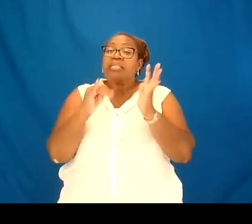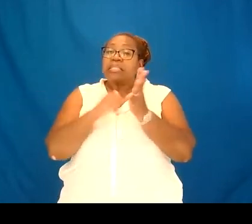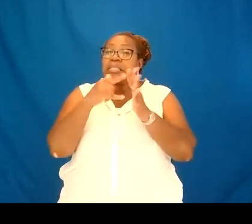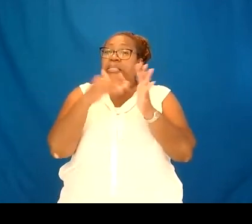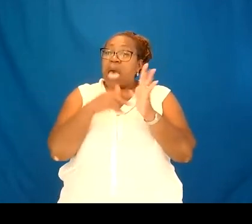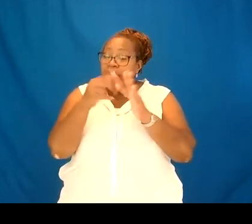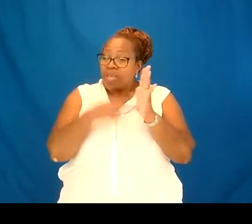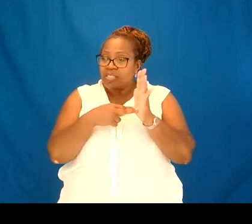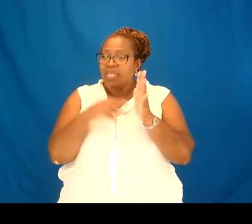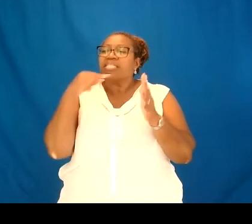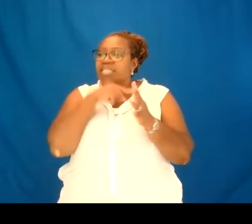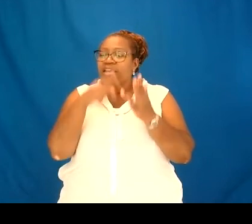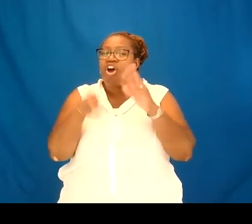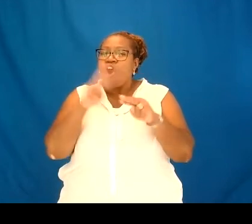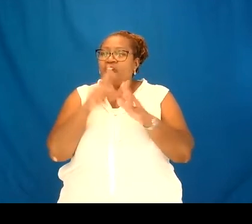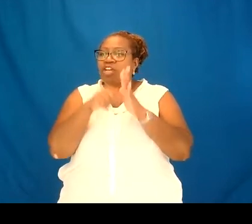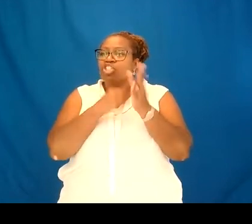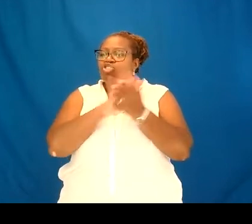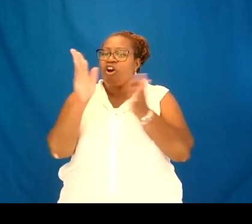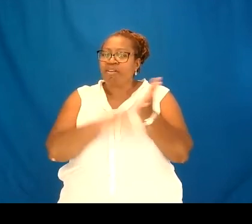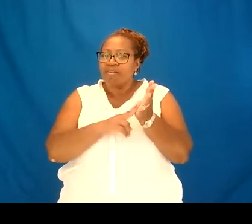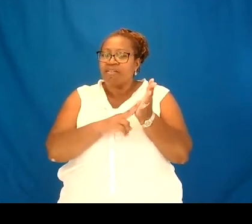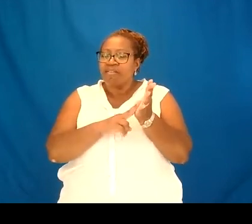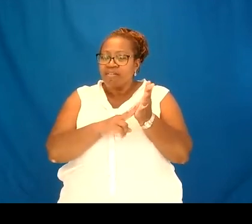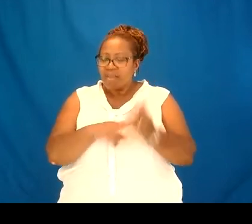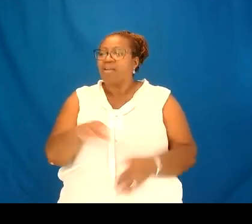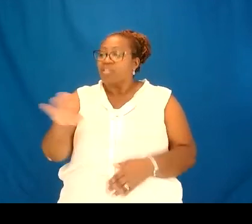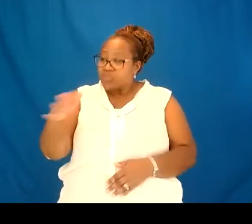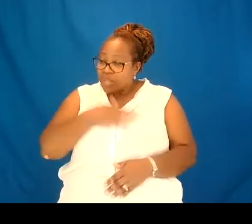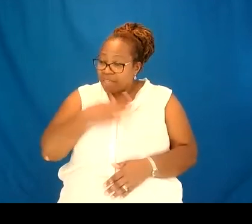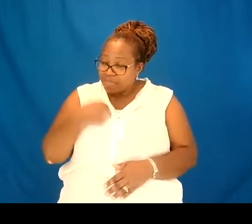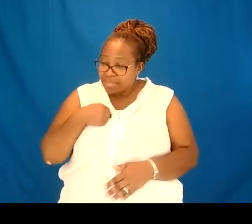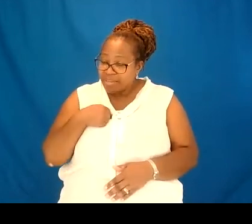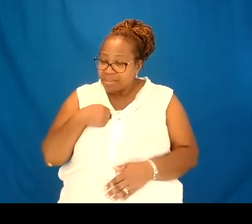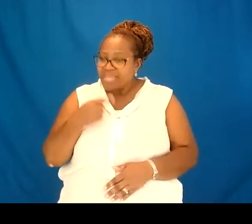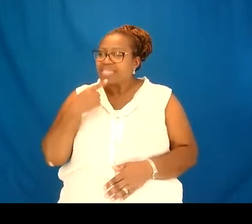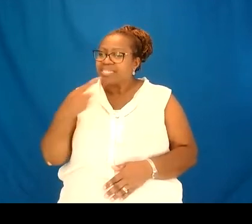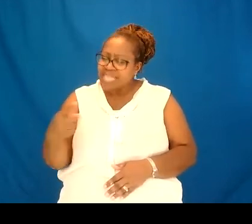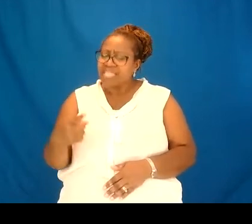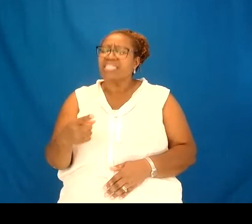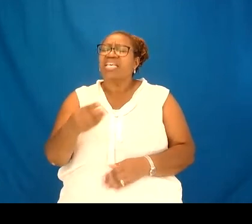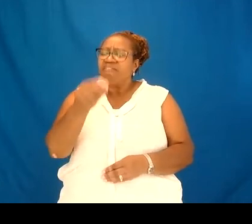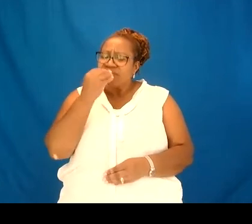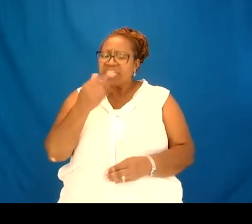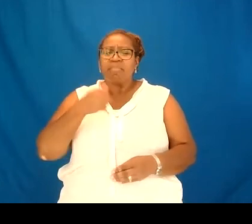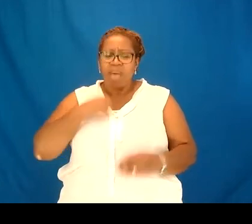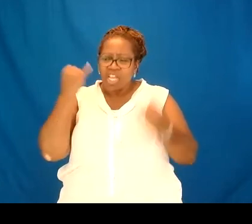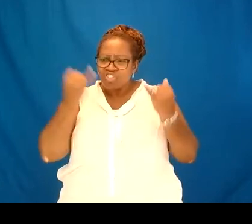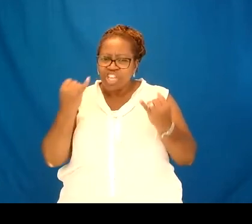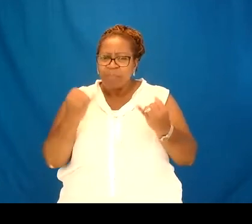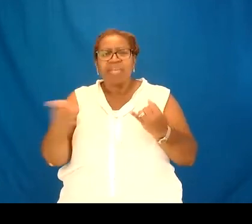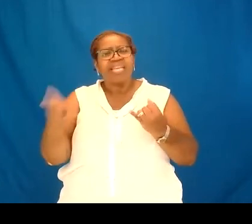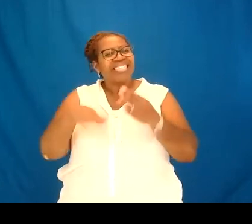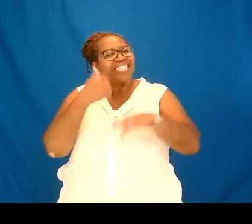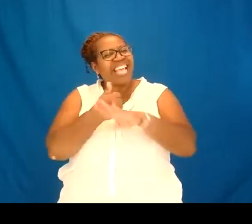this time to redirect Peter's life and set him up for his future ministry. I do think it's